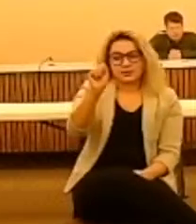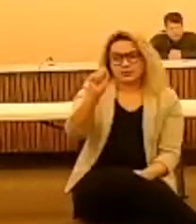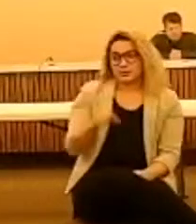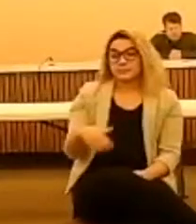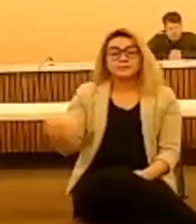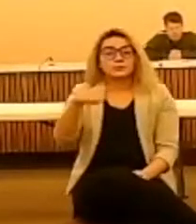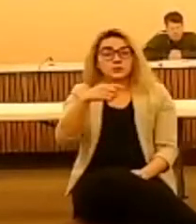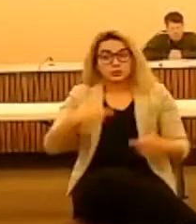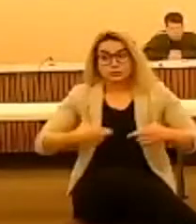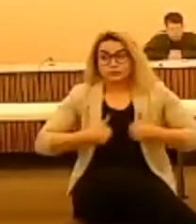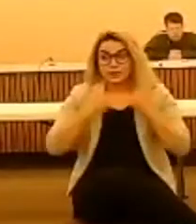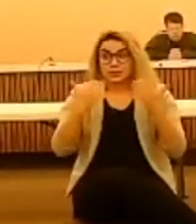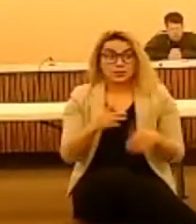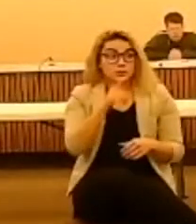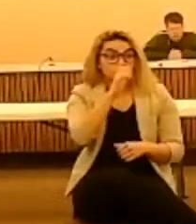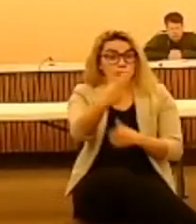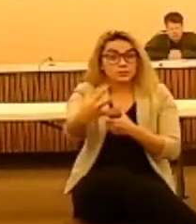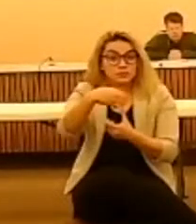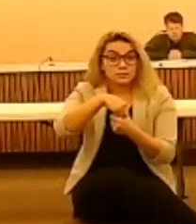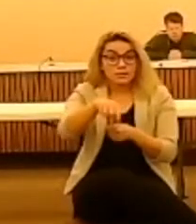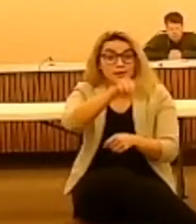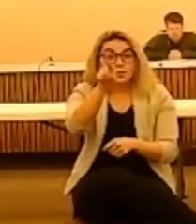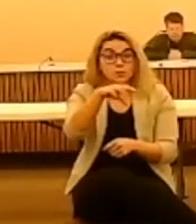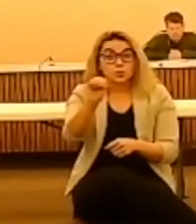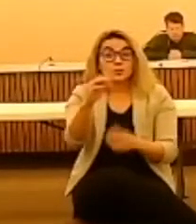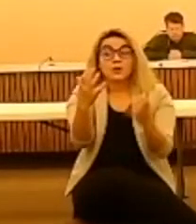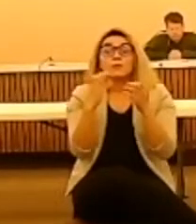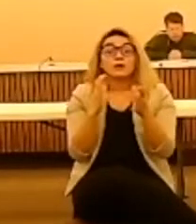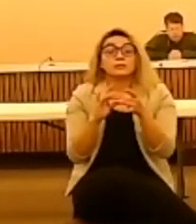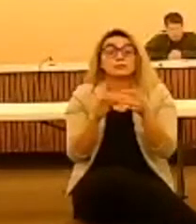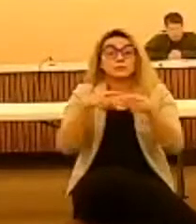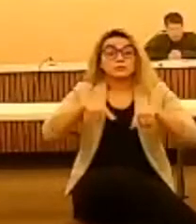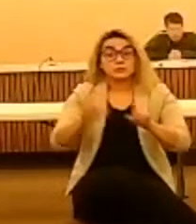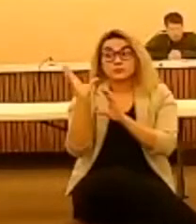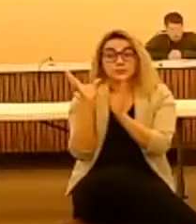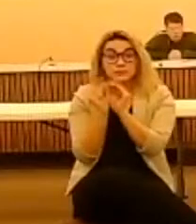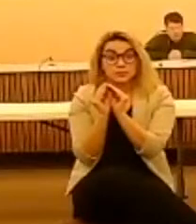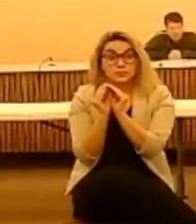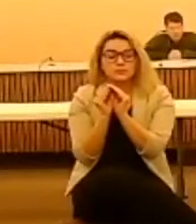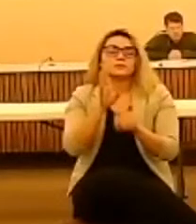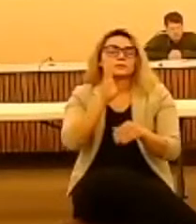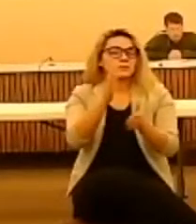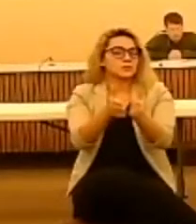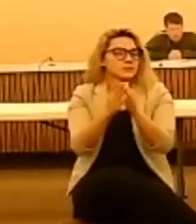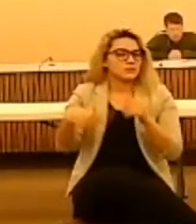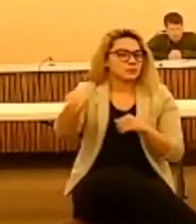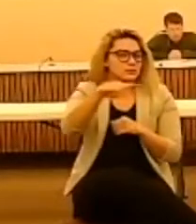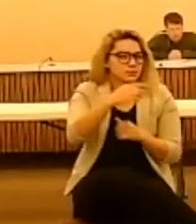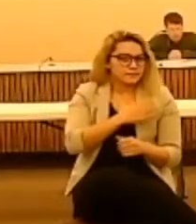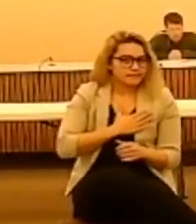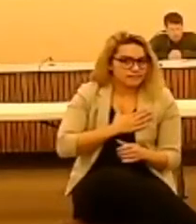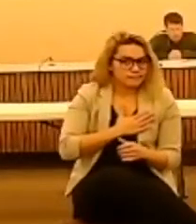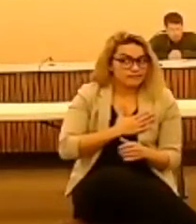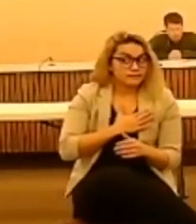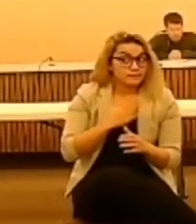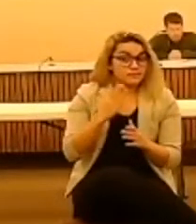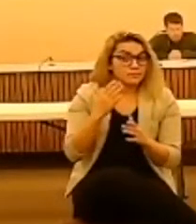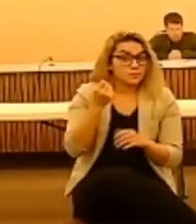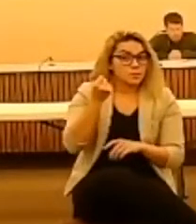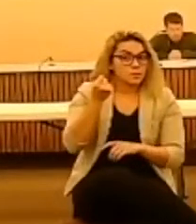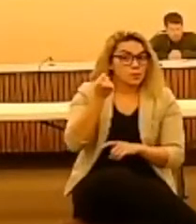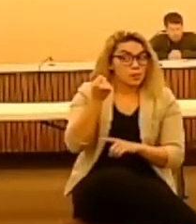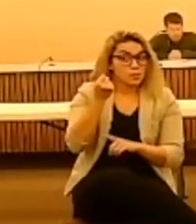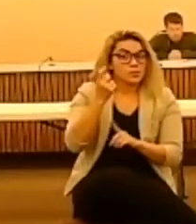are participating virtually and wish to speak during tonight's meeting will be asked to do so through